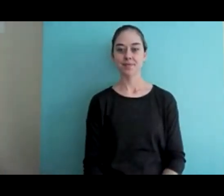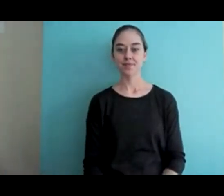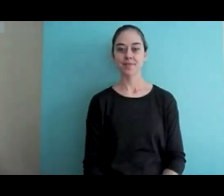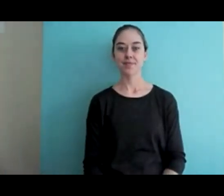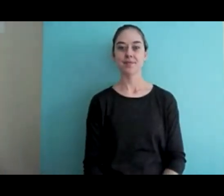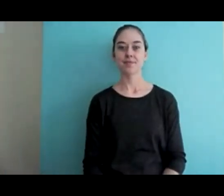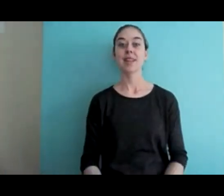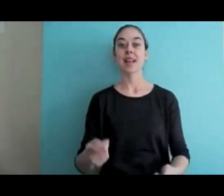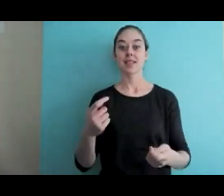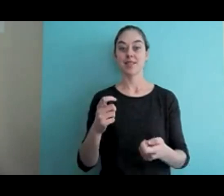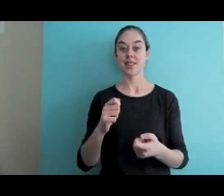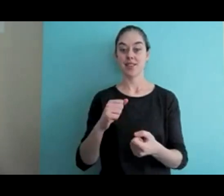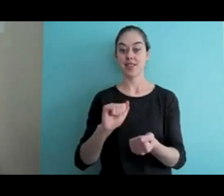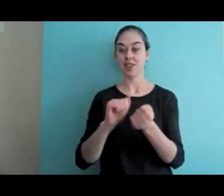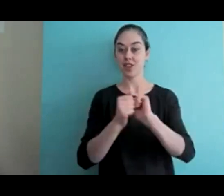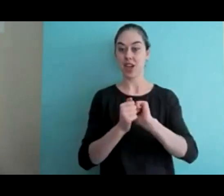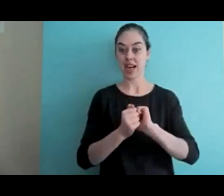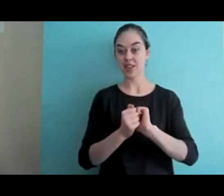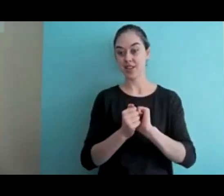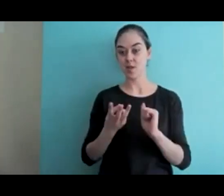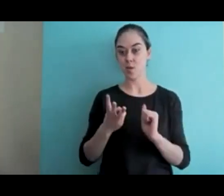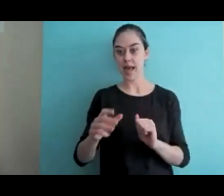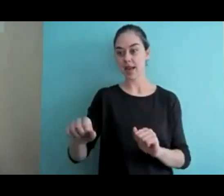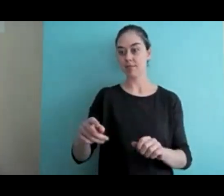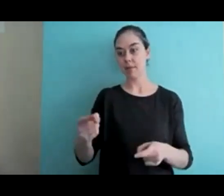And change direction if you want.